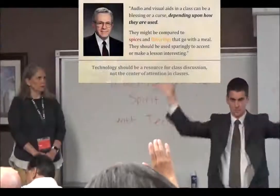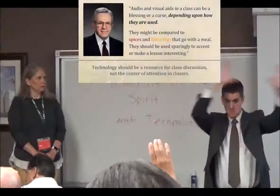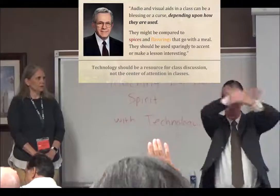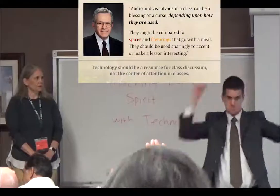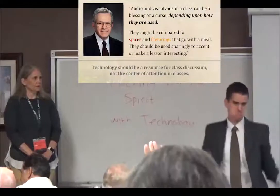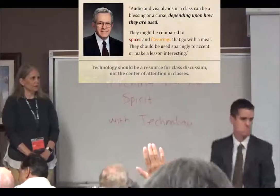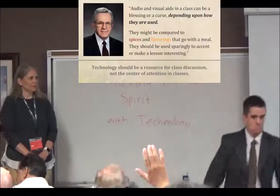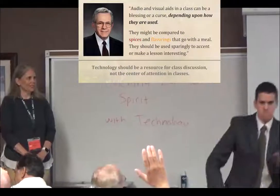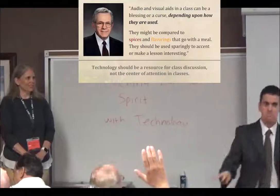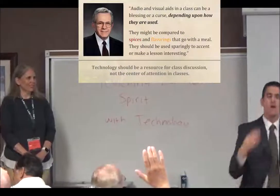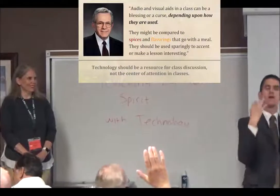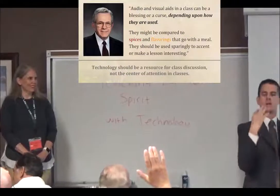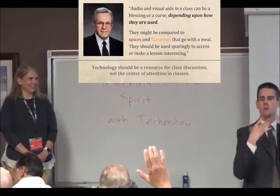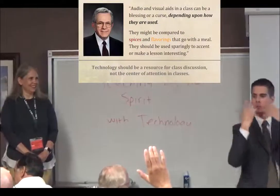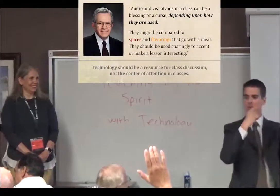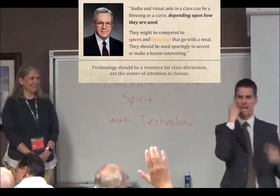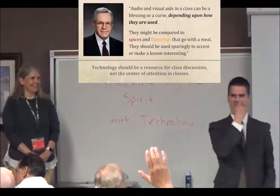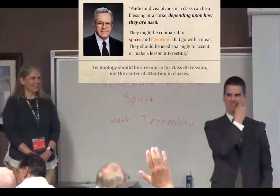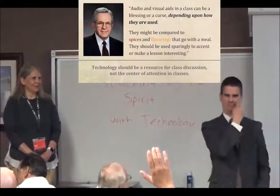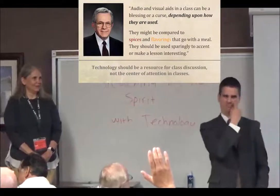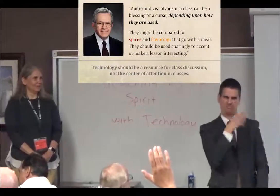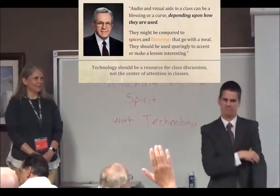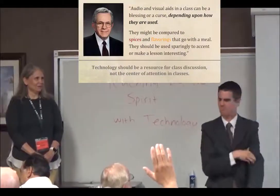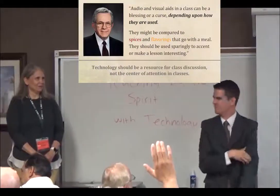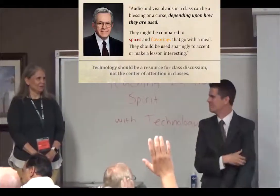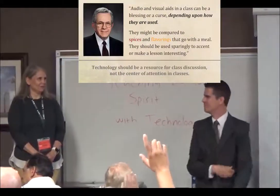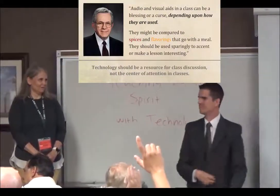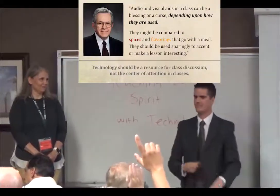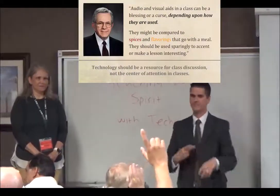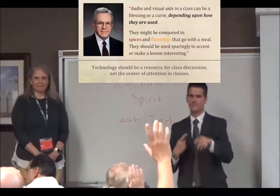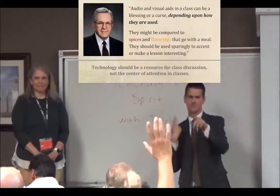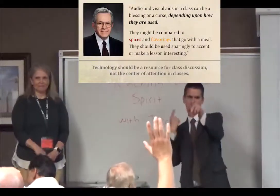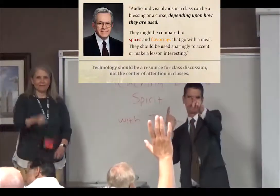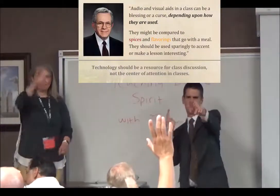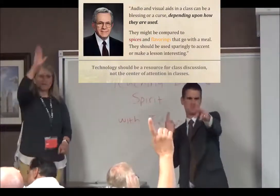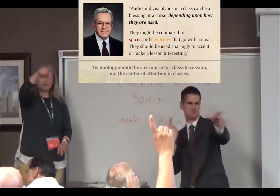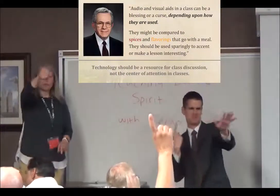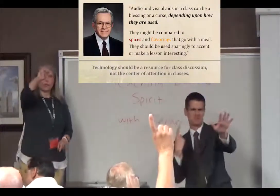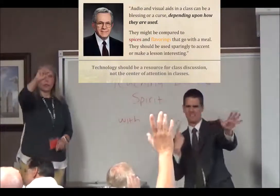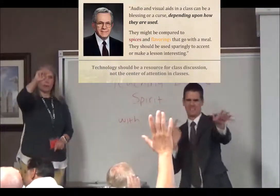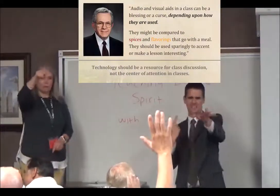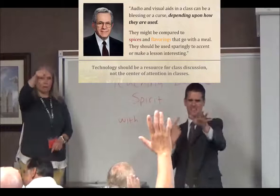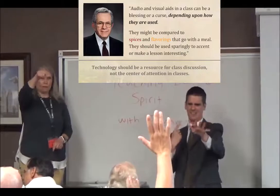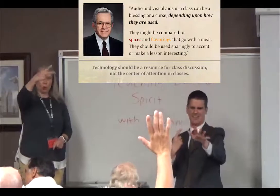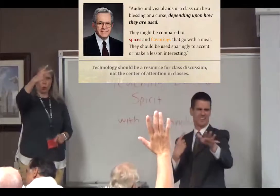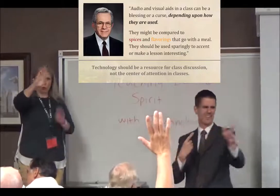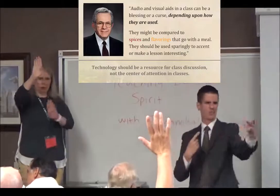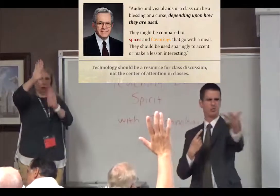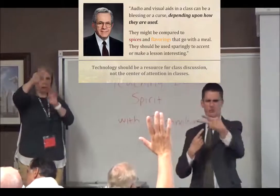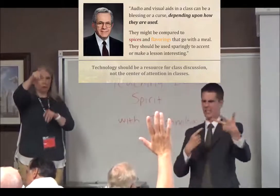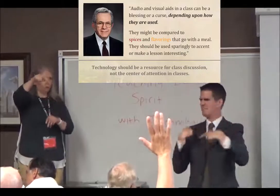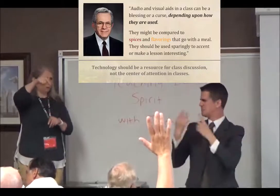Their eyes are all over the place and you have to dance, then they look at me. If you look at their eyes, it's really cool. Got a comment back here.